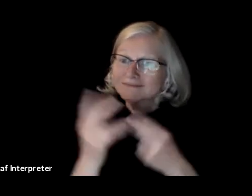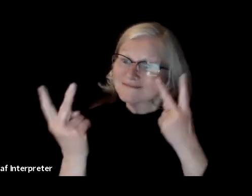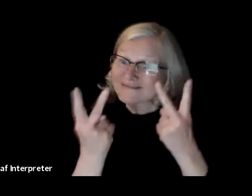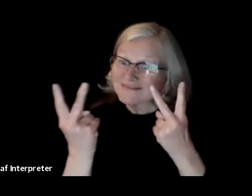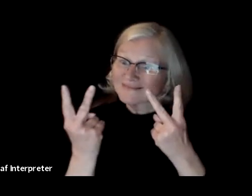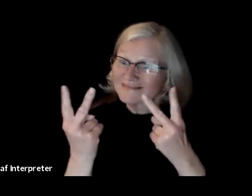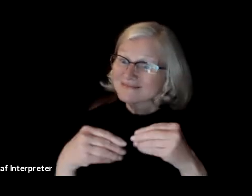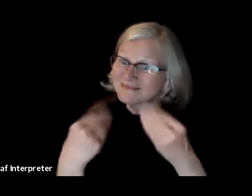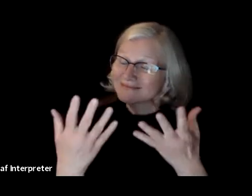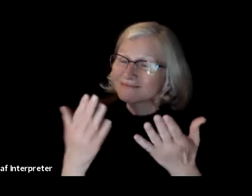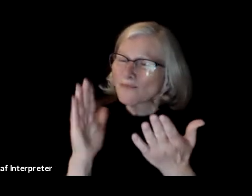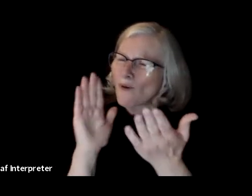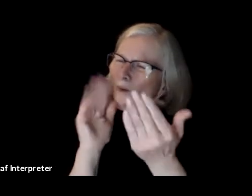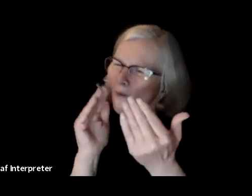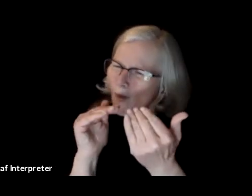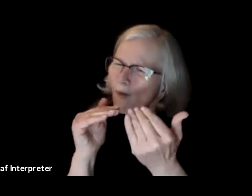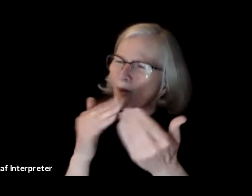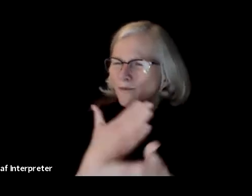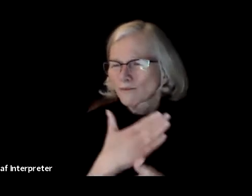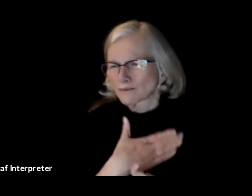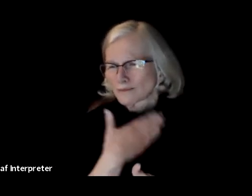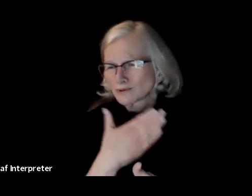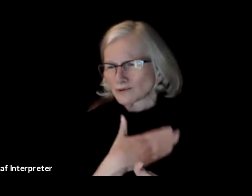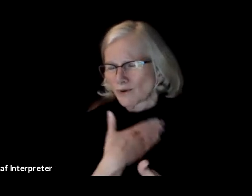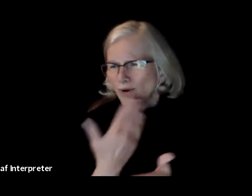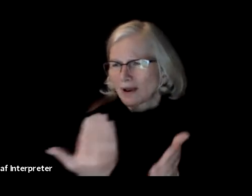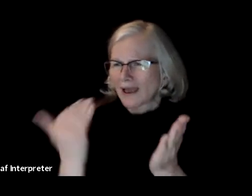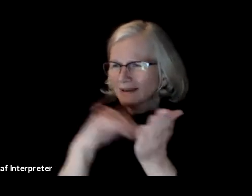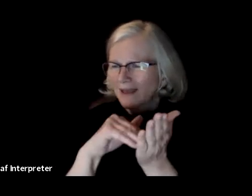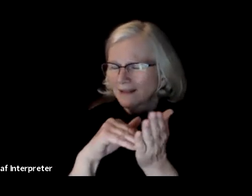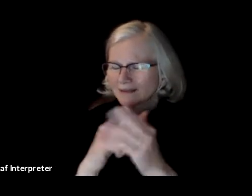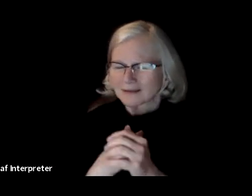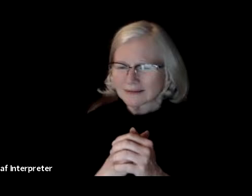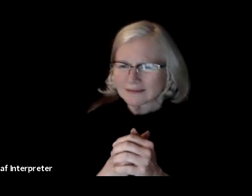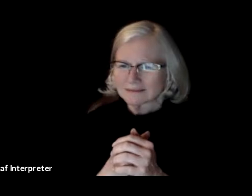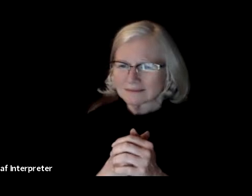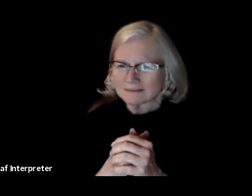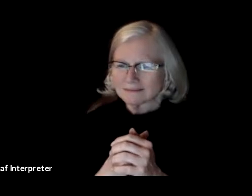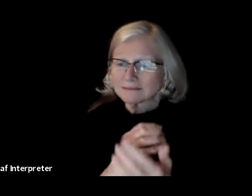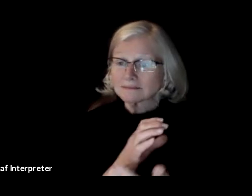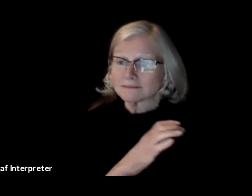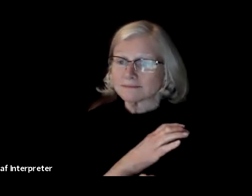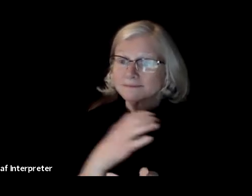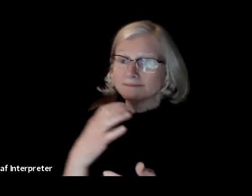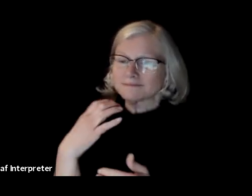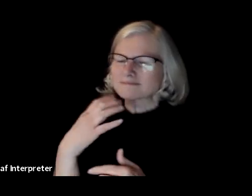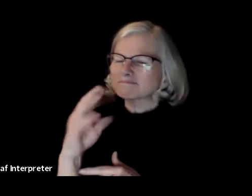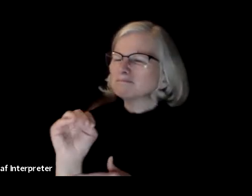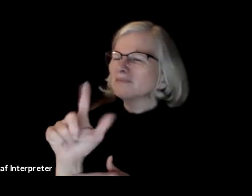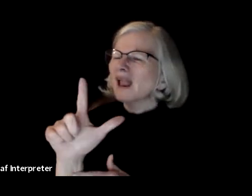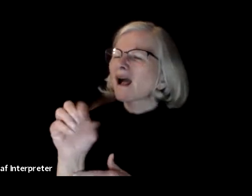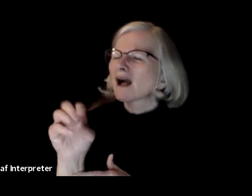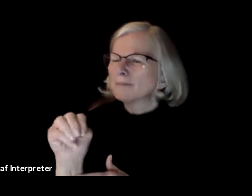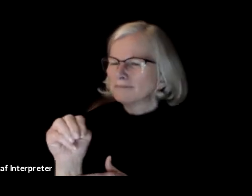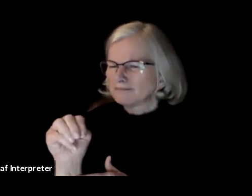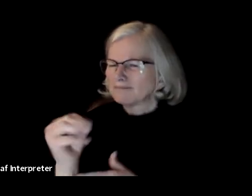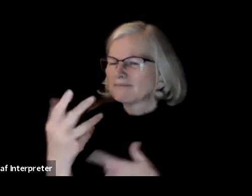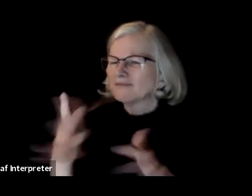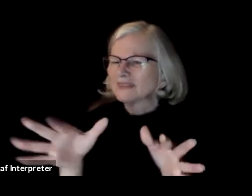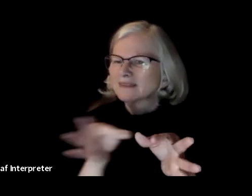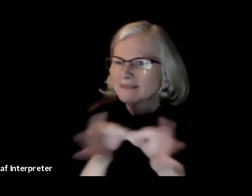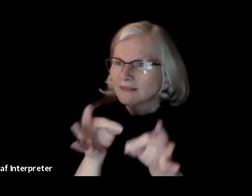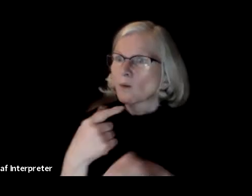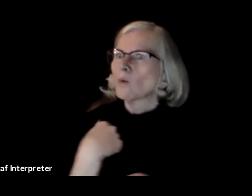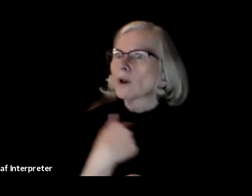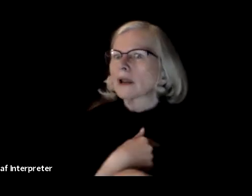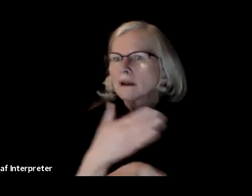As Commissioner Malcolm said, we have made great progress, and there is still a lot of work to do. We will continue